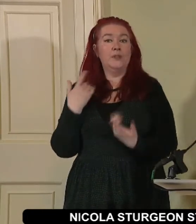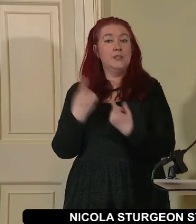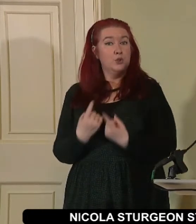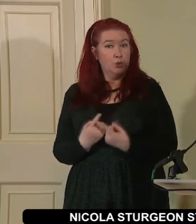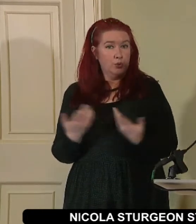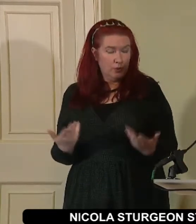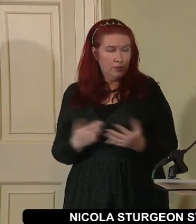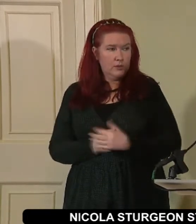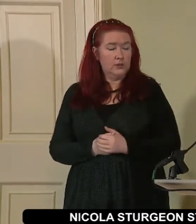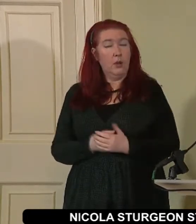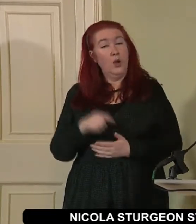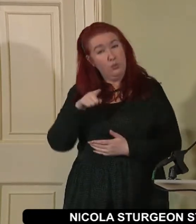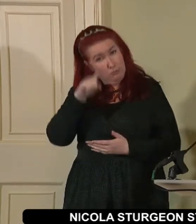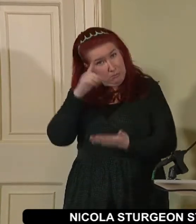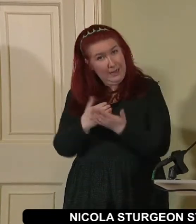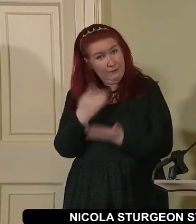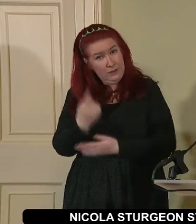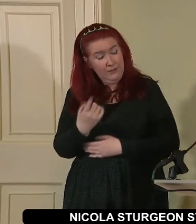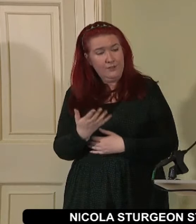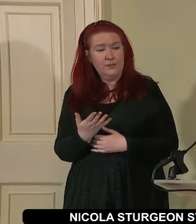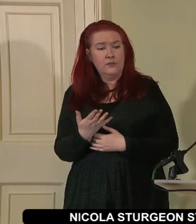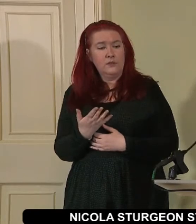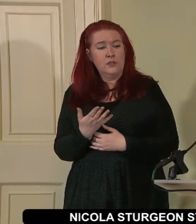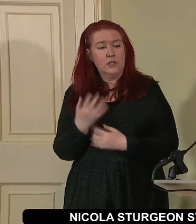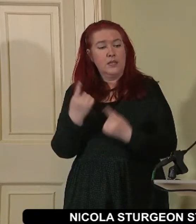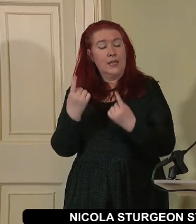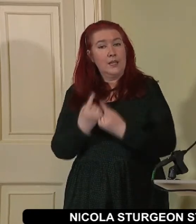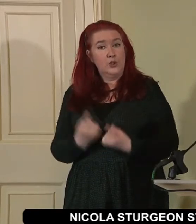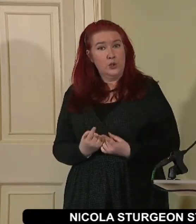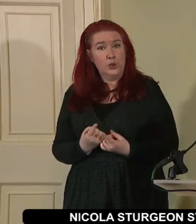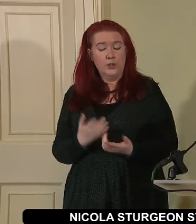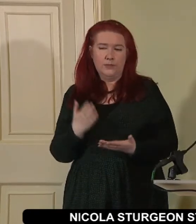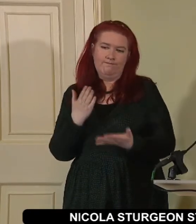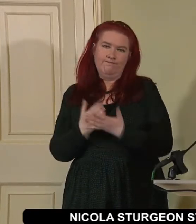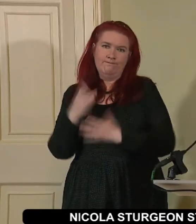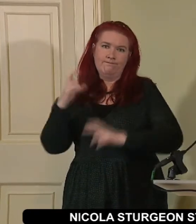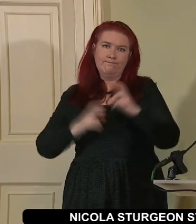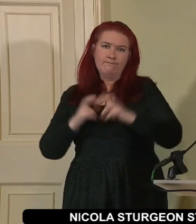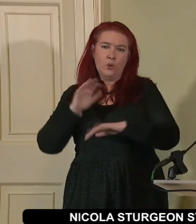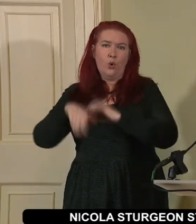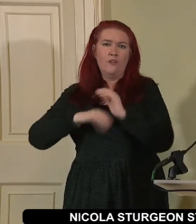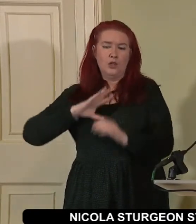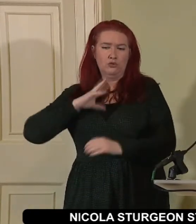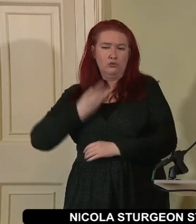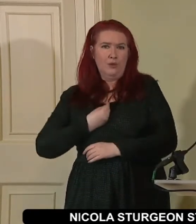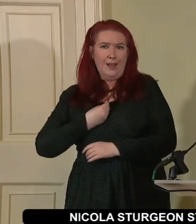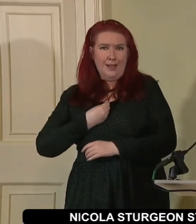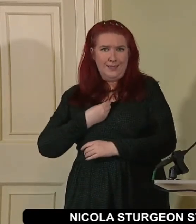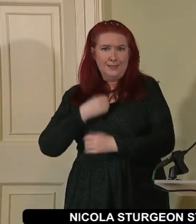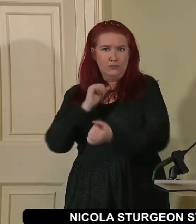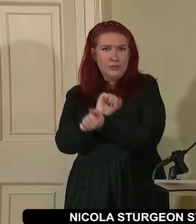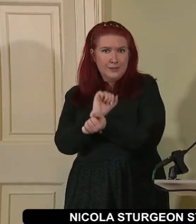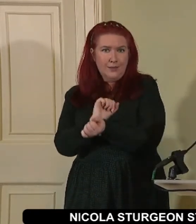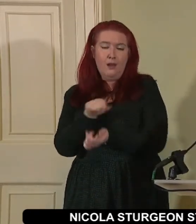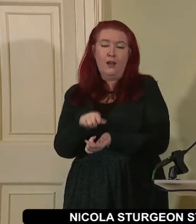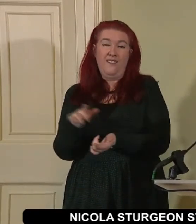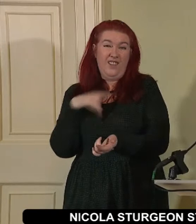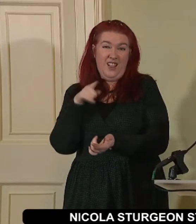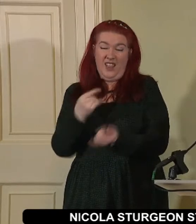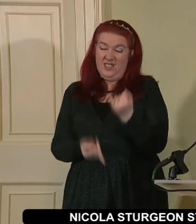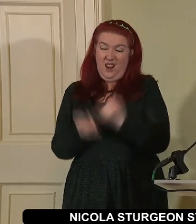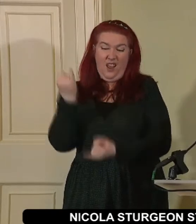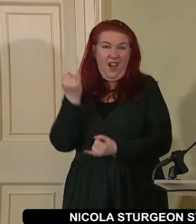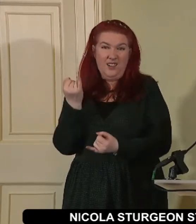months. Do you believe, though, that the issues, and particularly the row around transgender prisoners, was the straw that broke the camel's